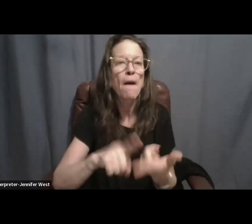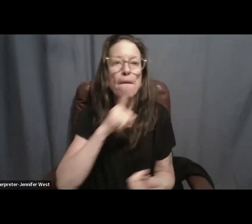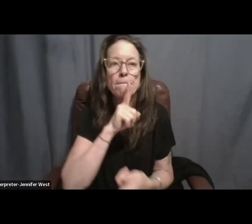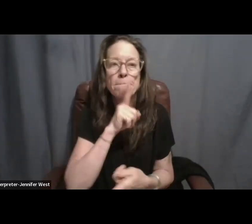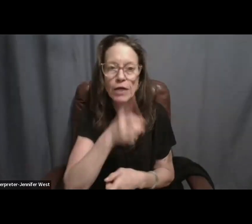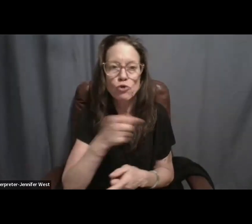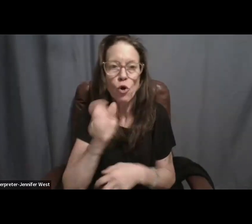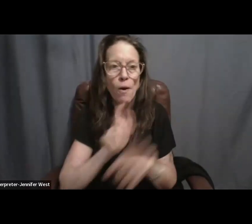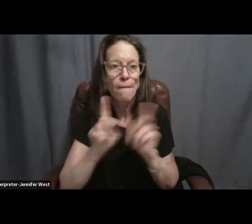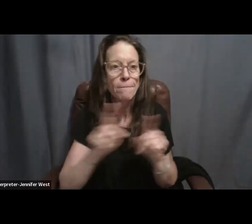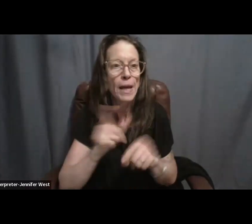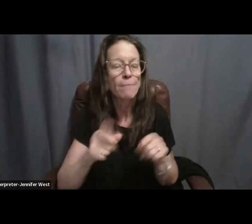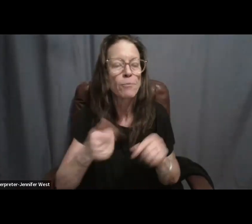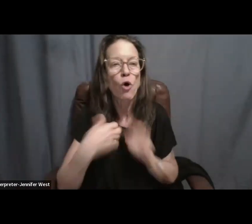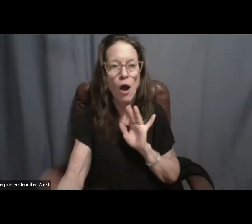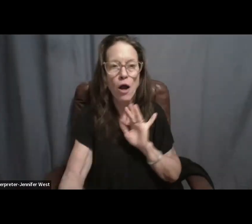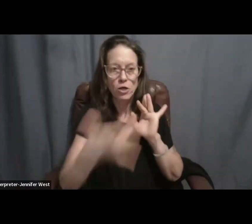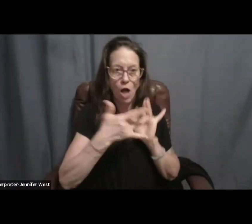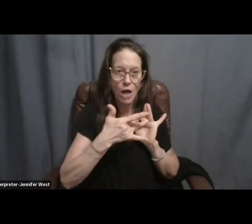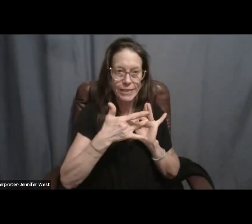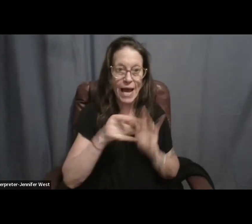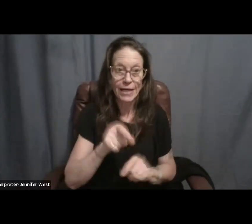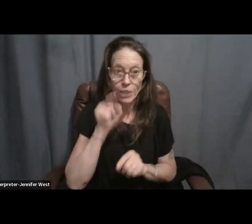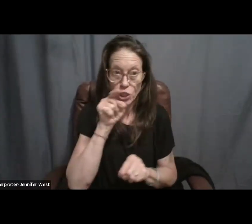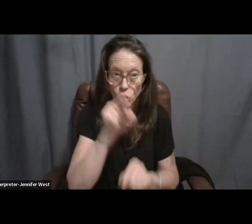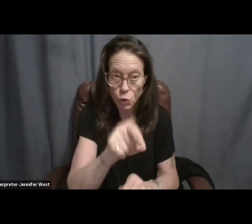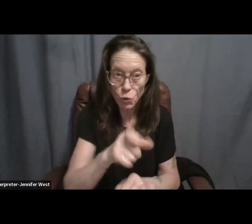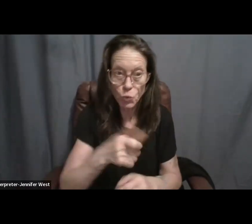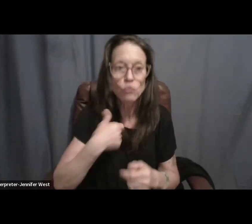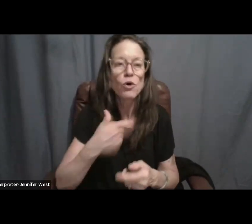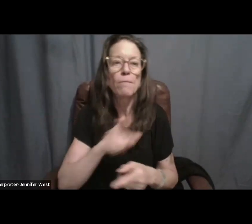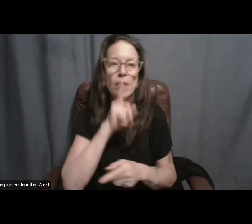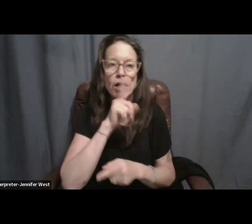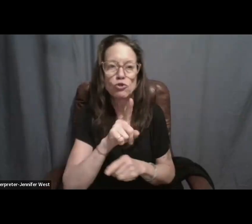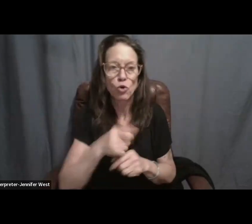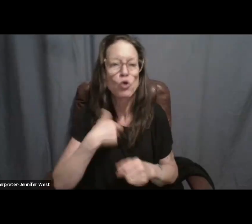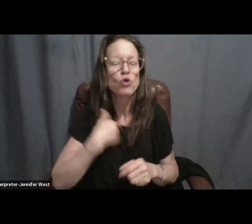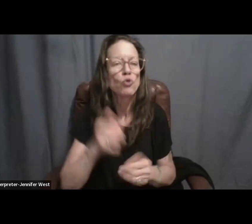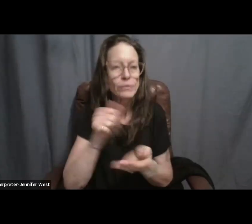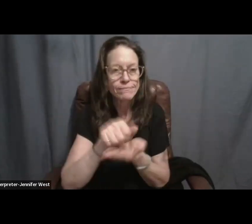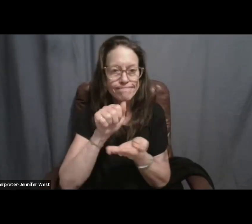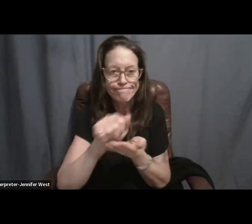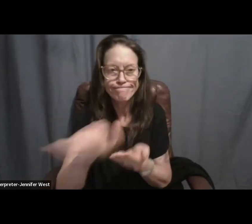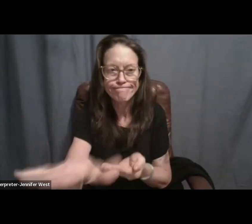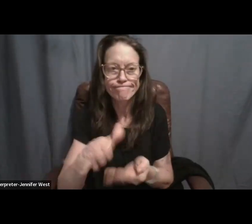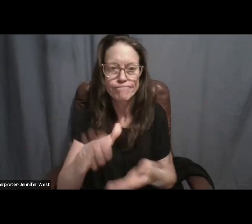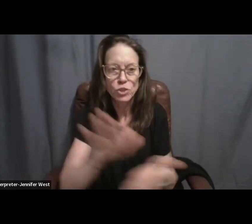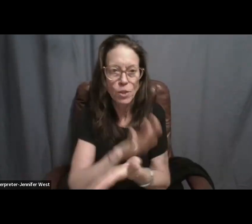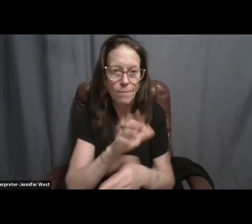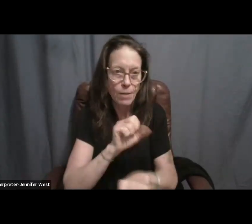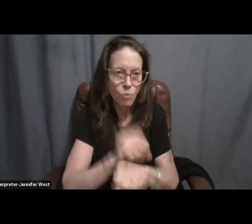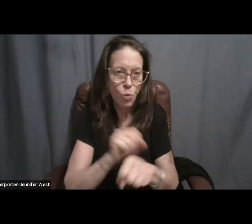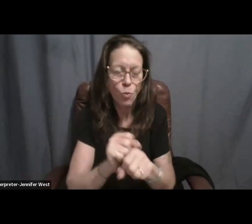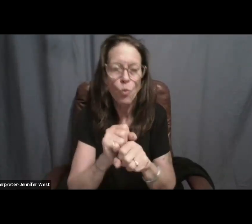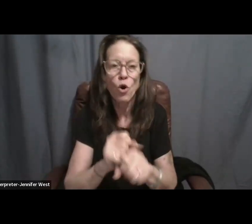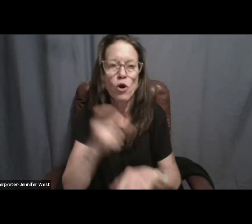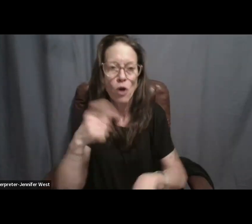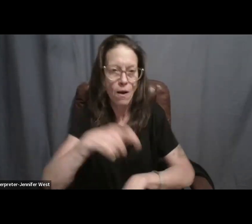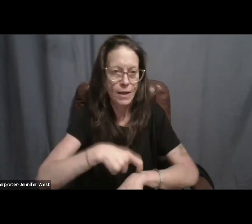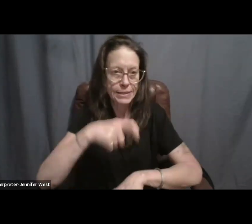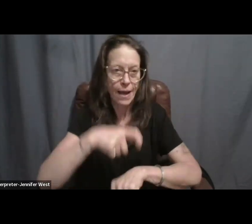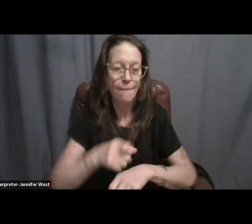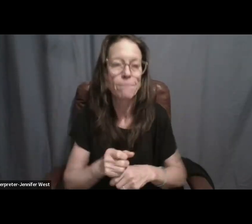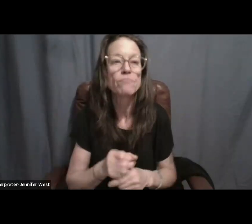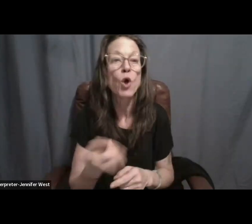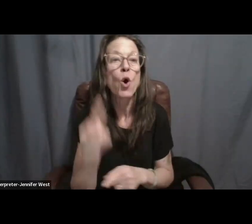turn in paperwork. I found out in April, 8 weeks before she graduated, that the social worker or whatever,